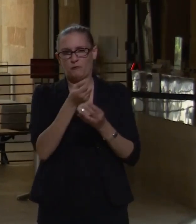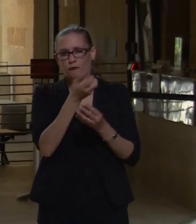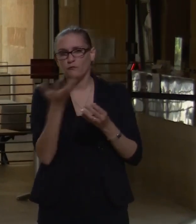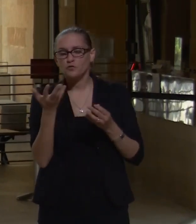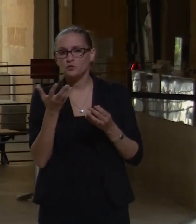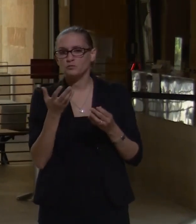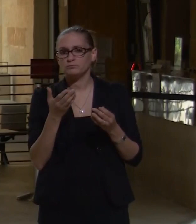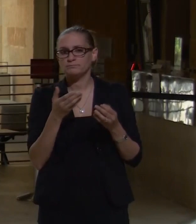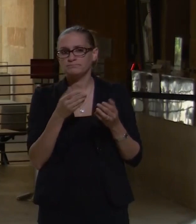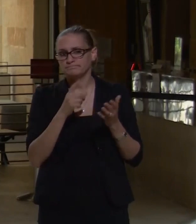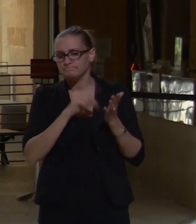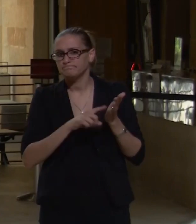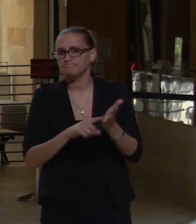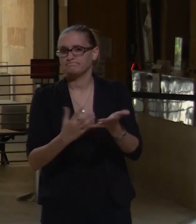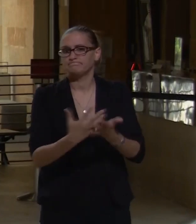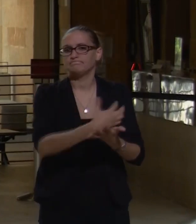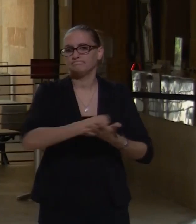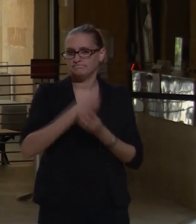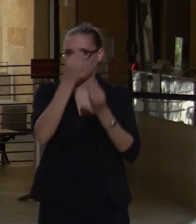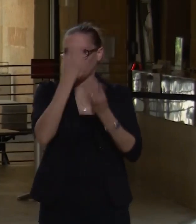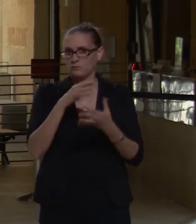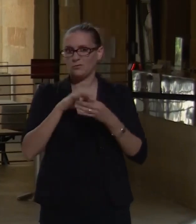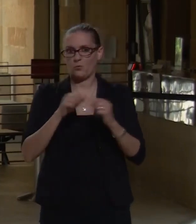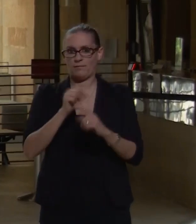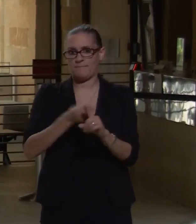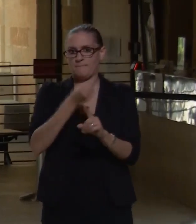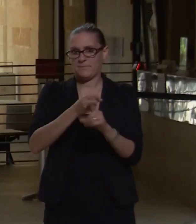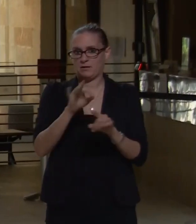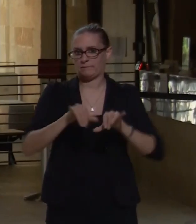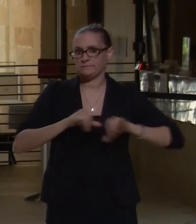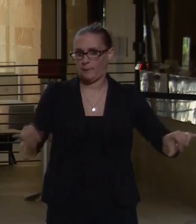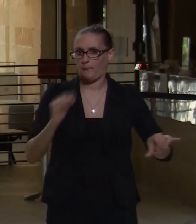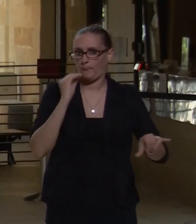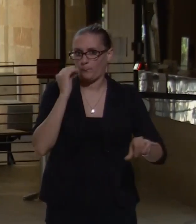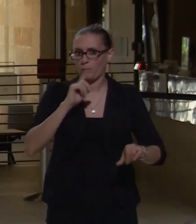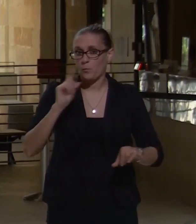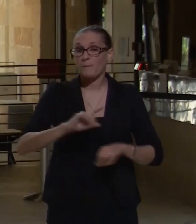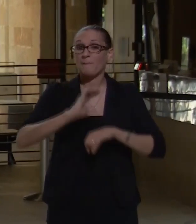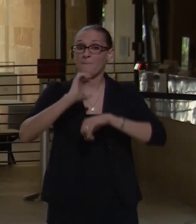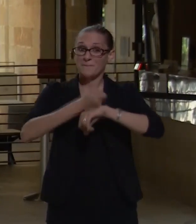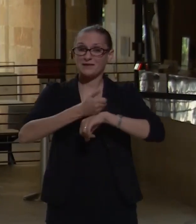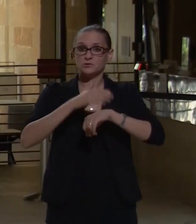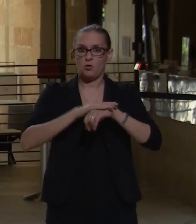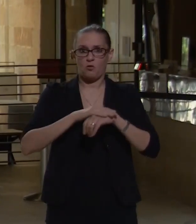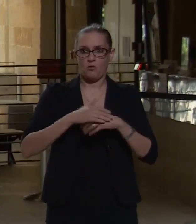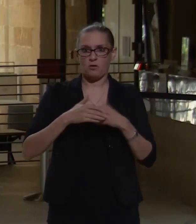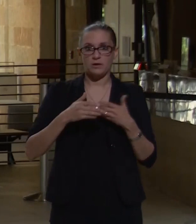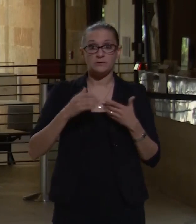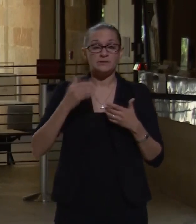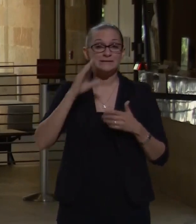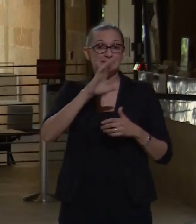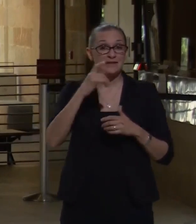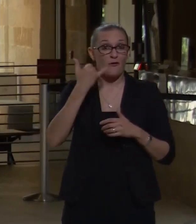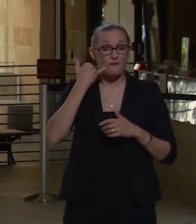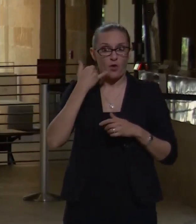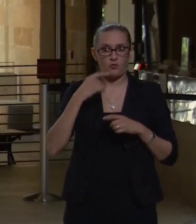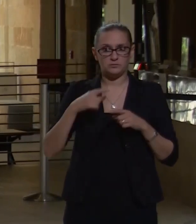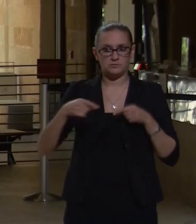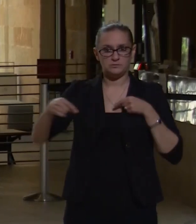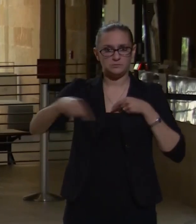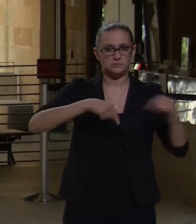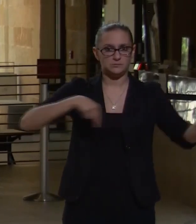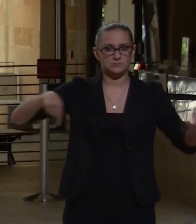sources of data on the impact of shelter-in-place based on the proximity of cellular phones to one